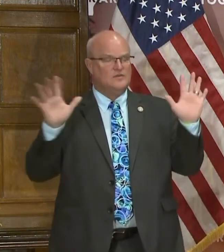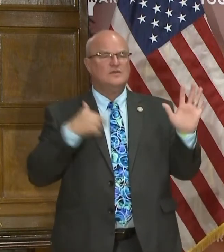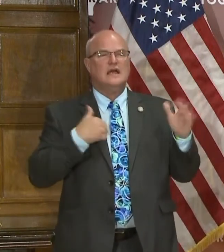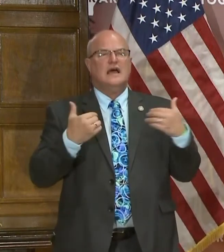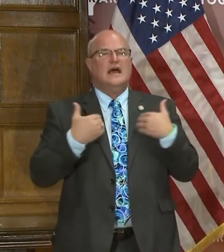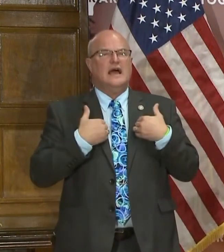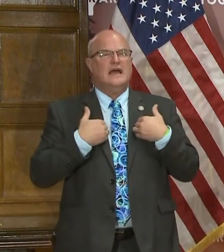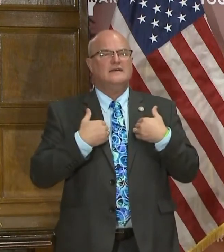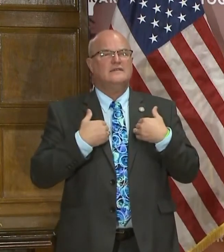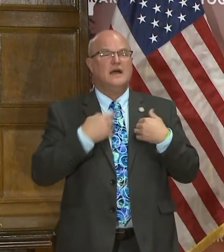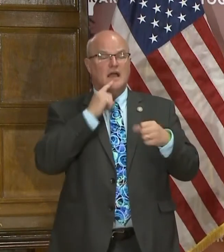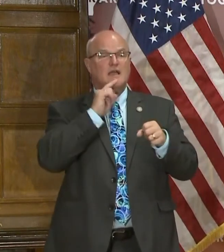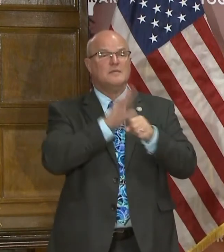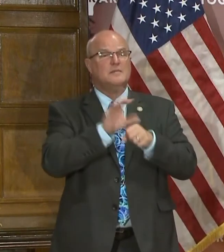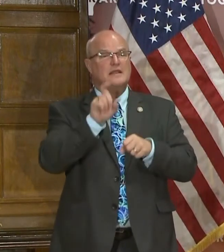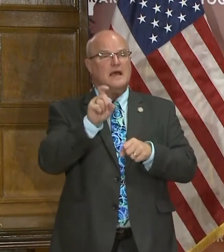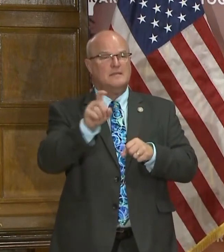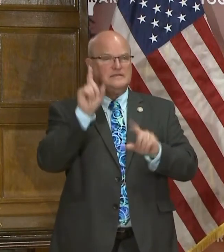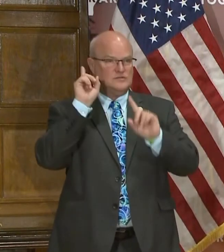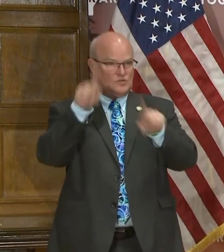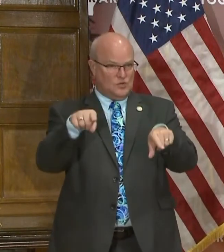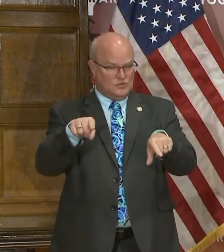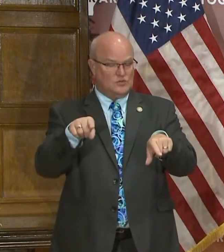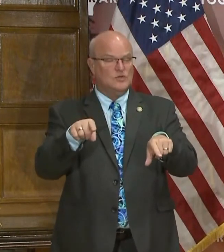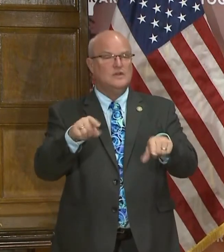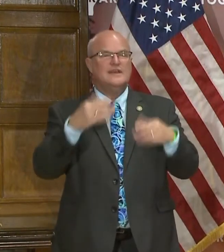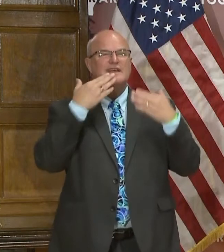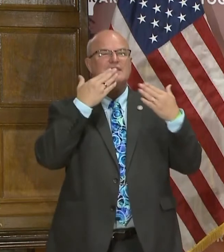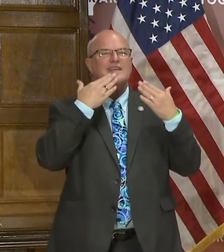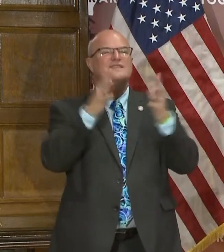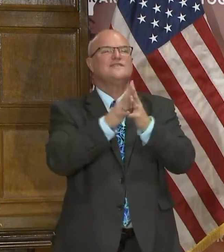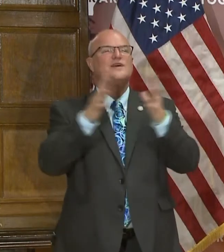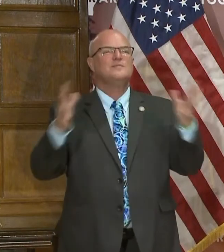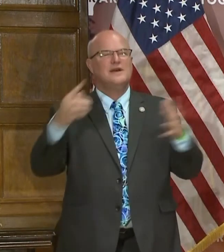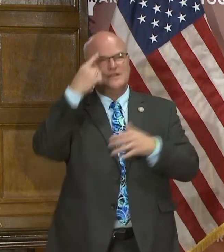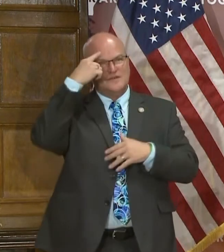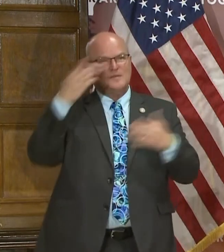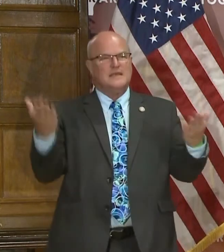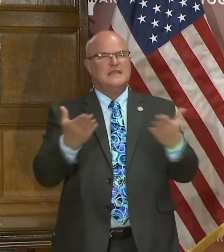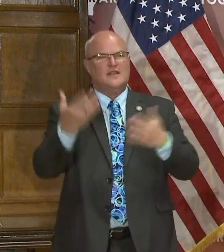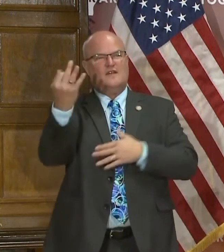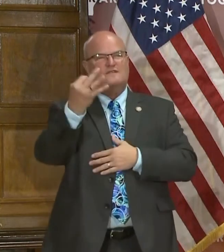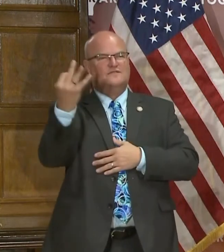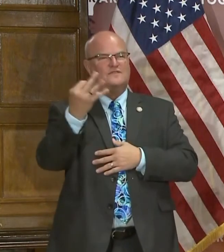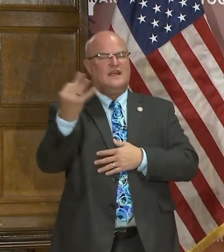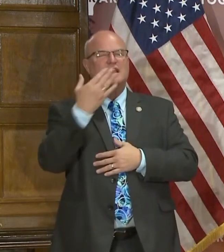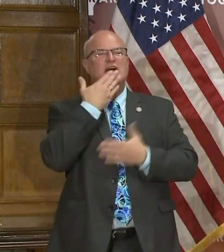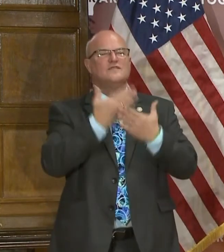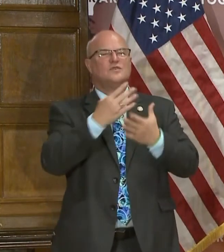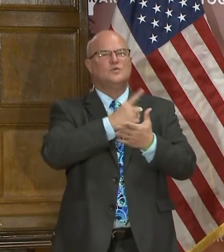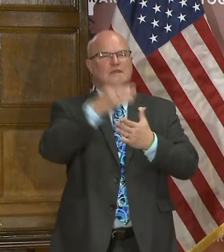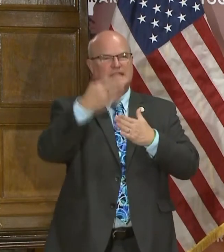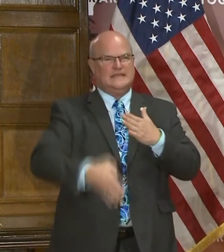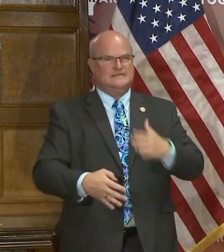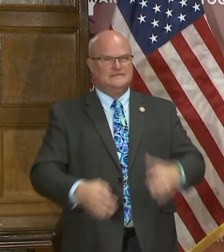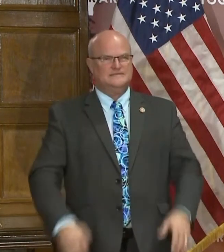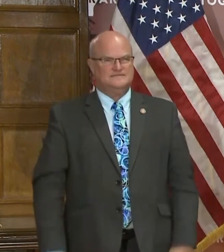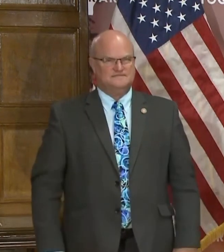have a commitment I've got to go to. Thank you very much for being here on a Friday. Have a good weekend.